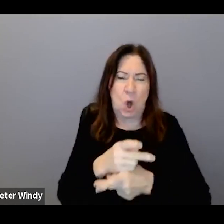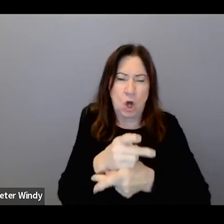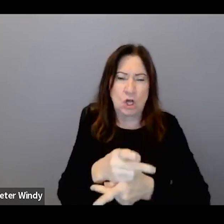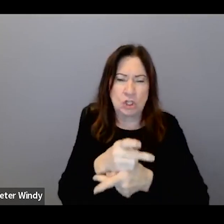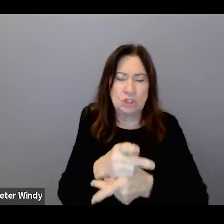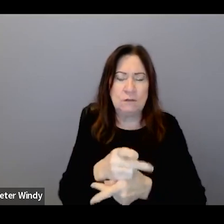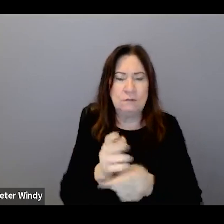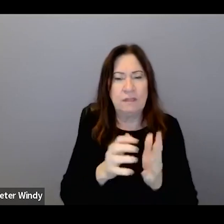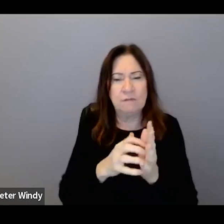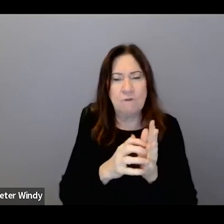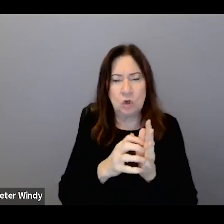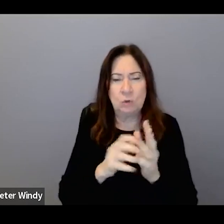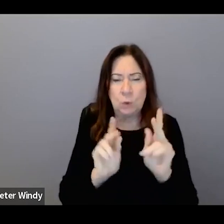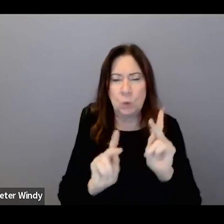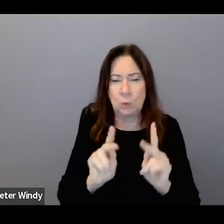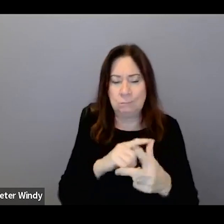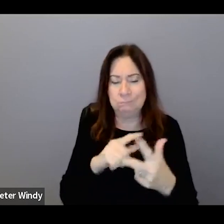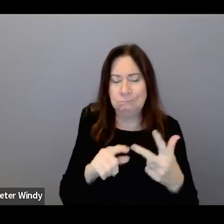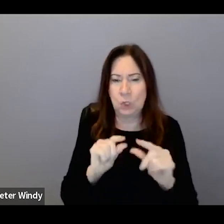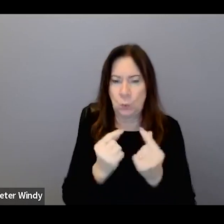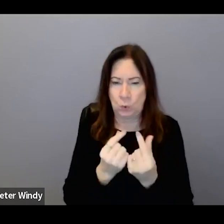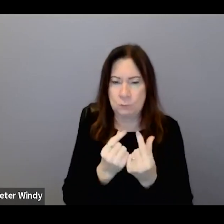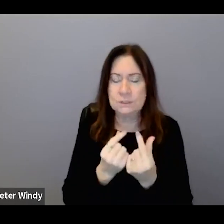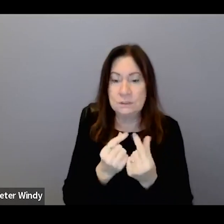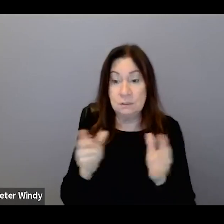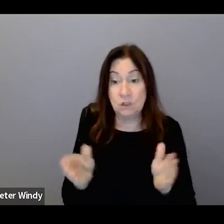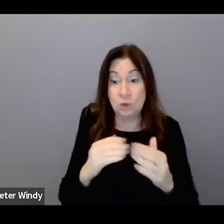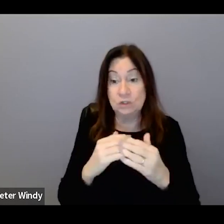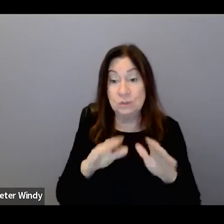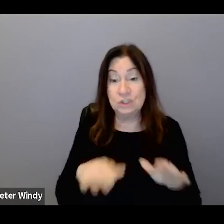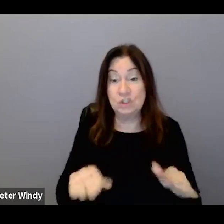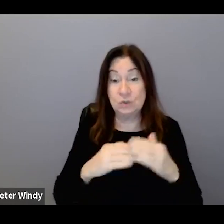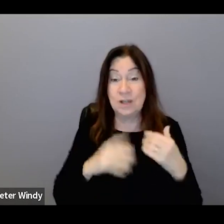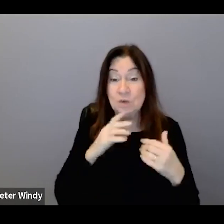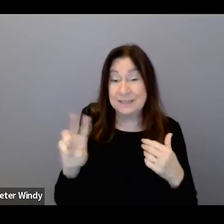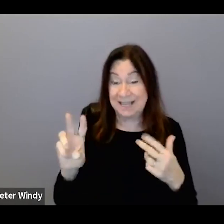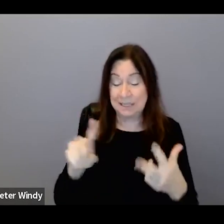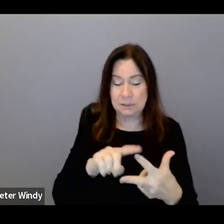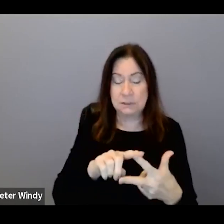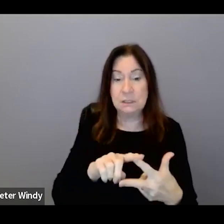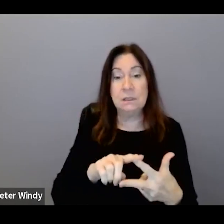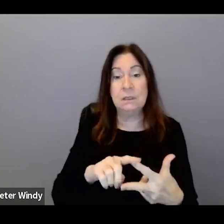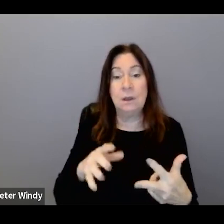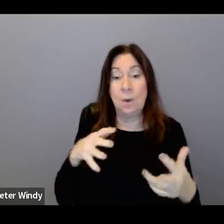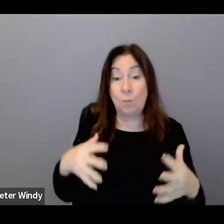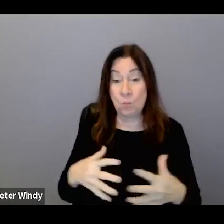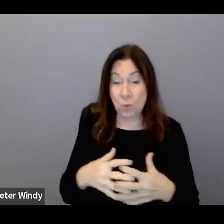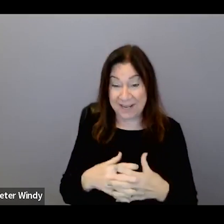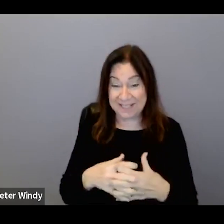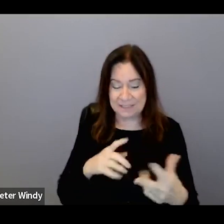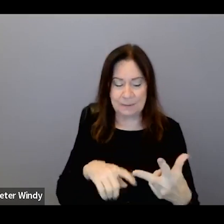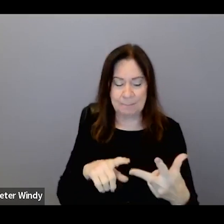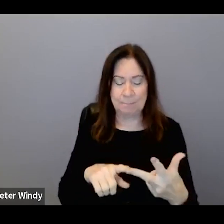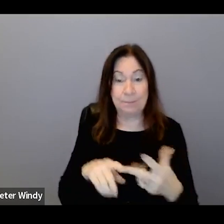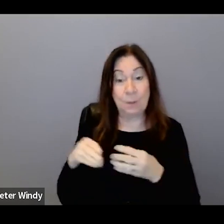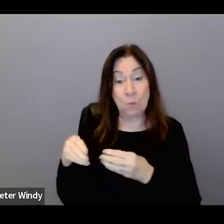vulnerable populations. So again, encourage you, children under 6, pregnant people, breastfeeding people, consult with your